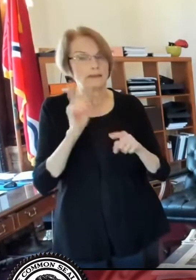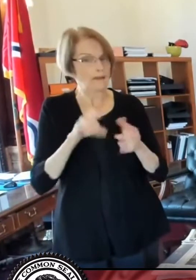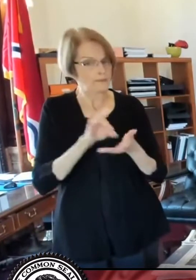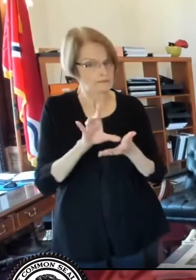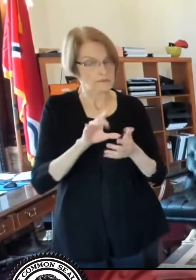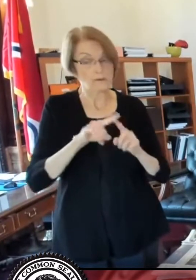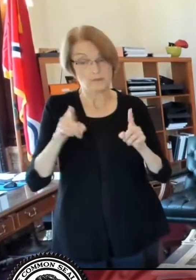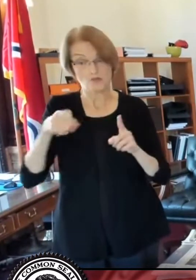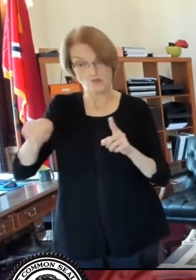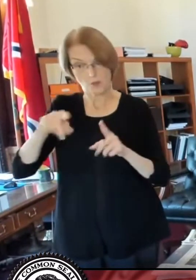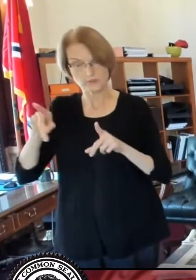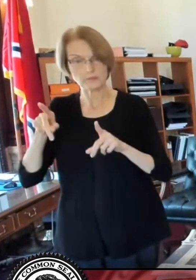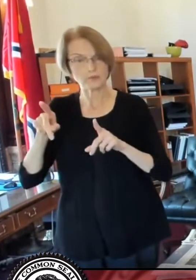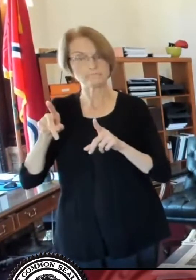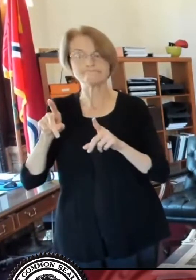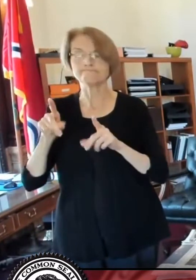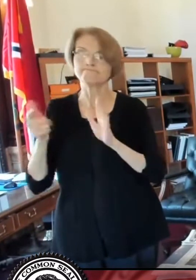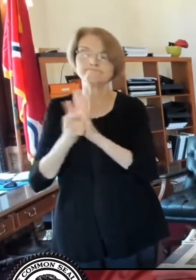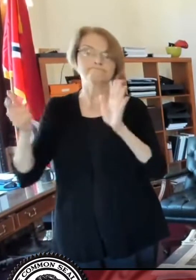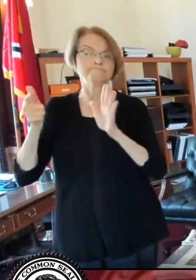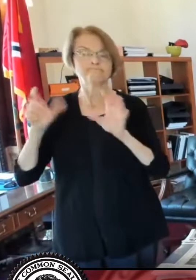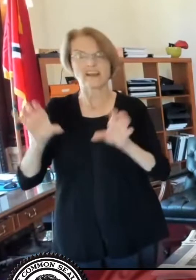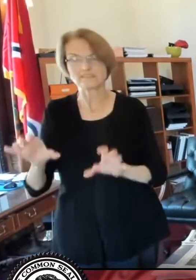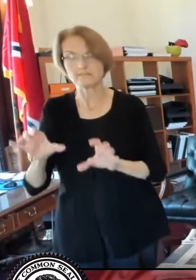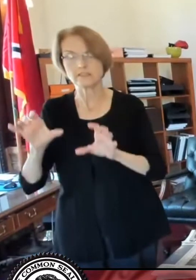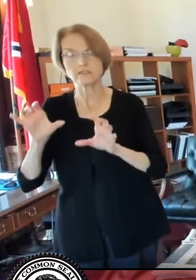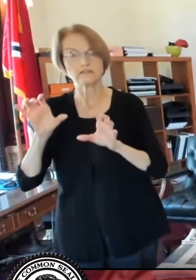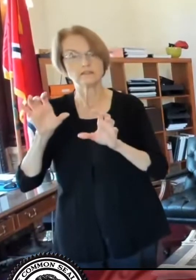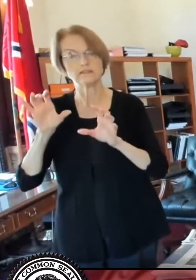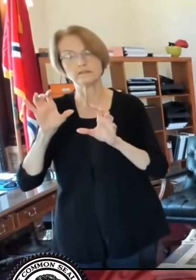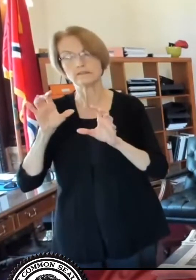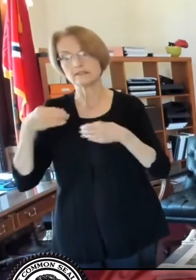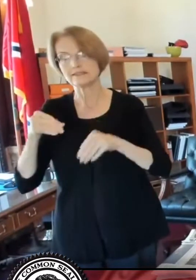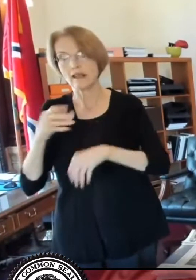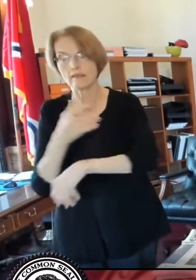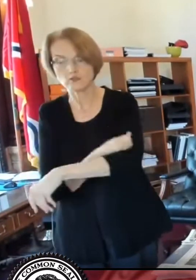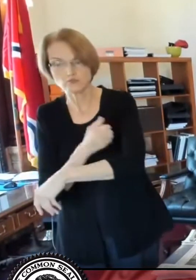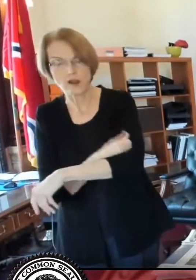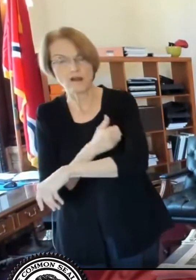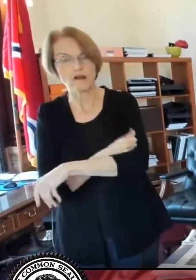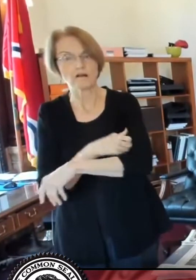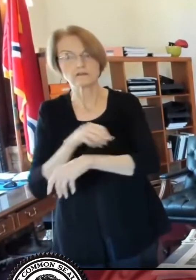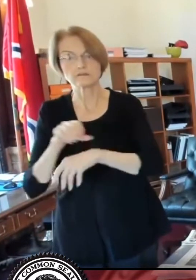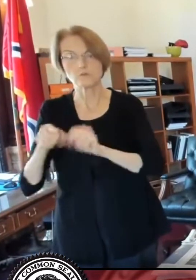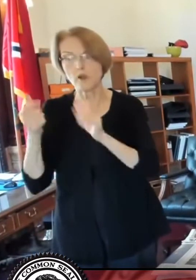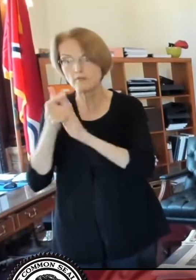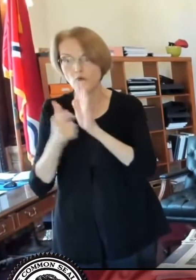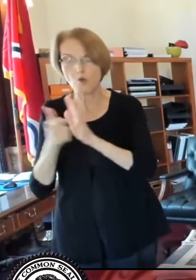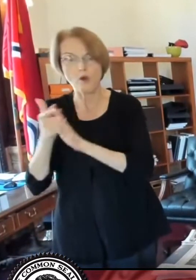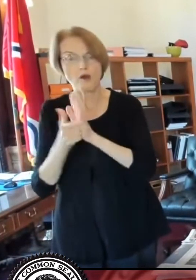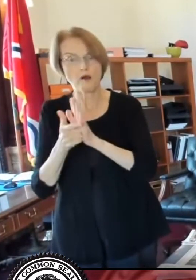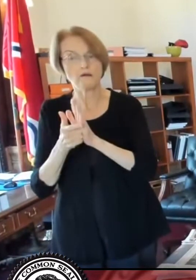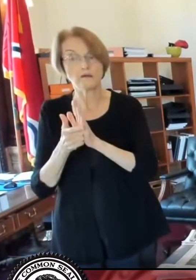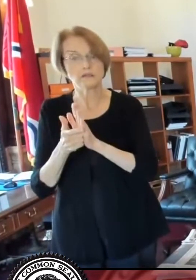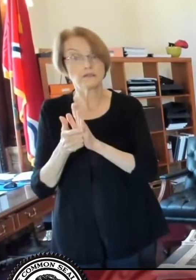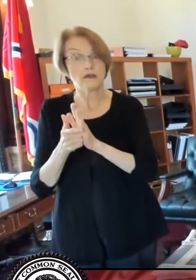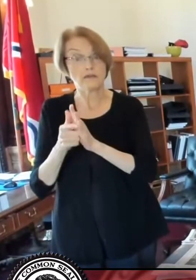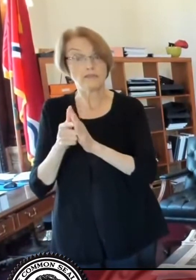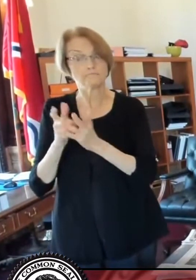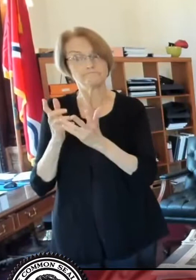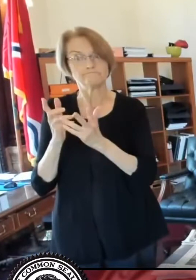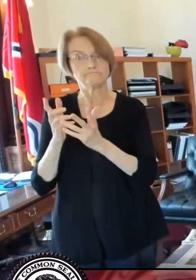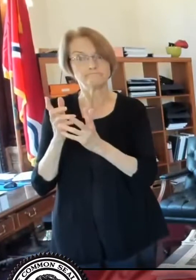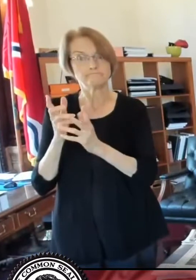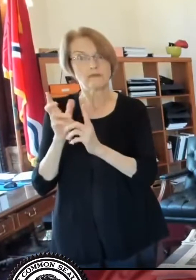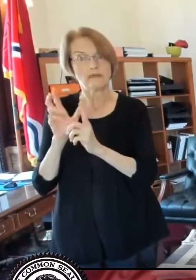drugs or breaking the law out of a particular apartment or house that they're renting. So that is